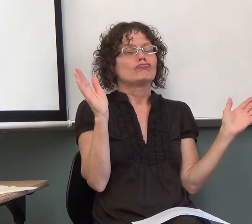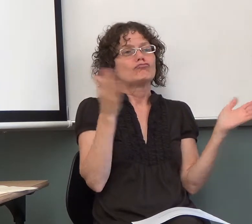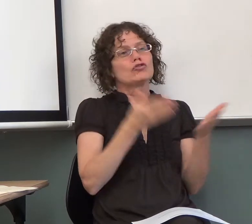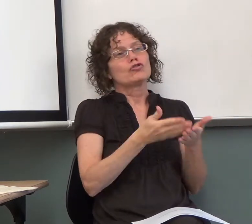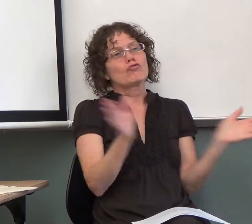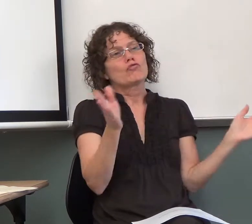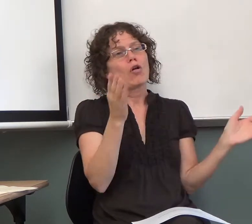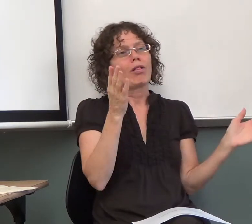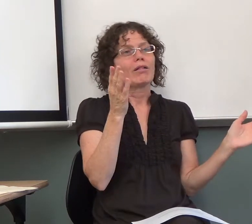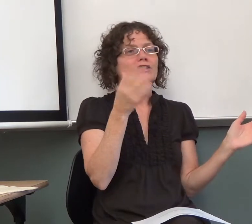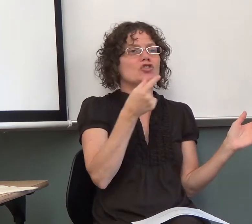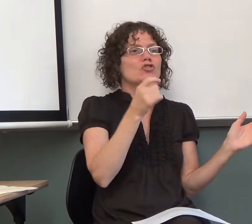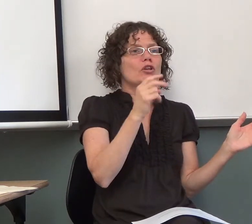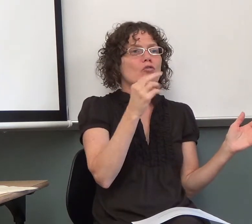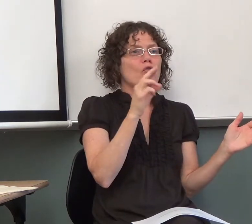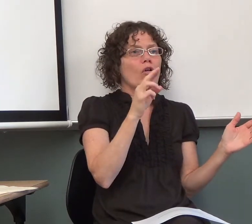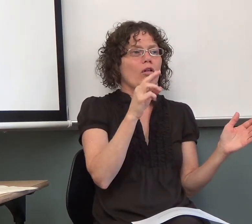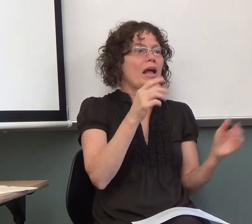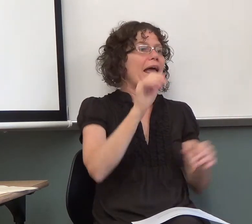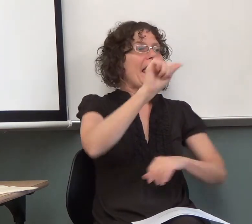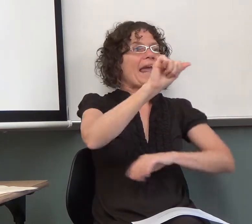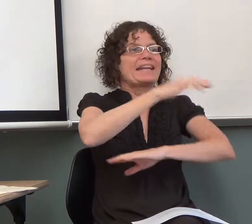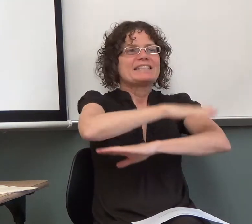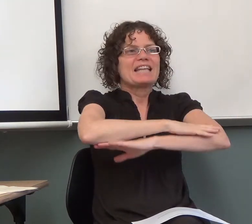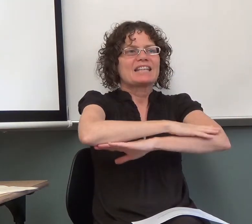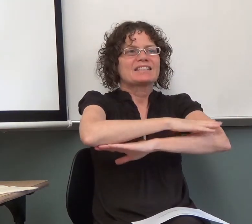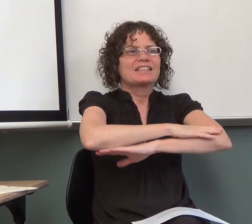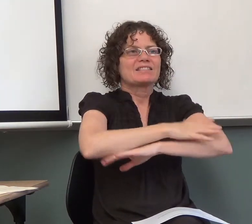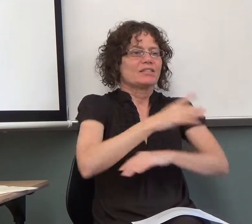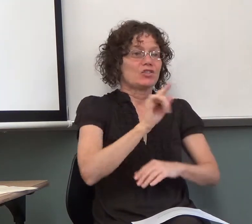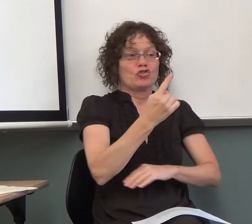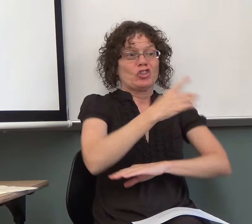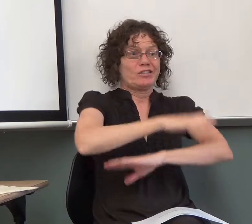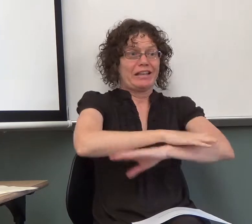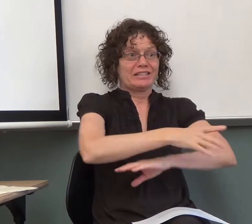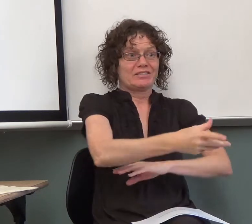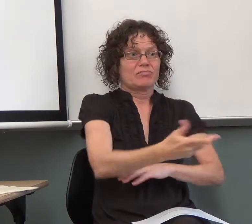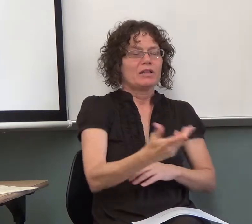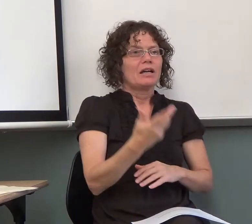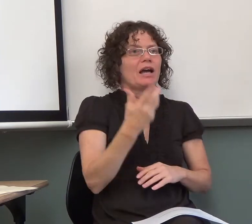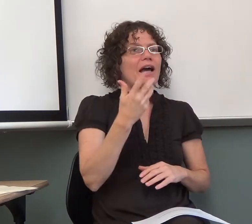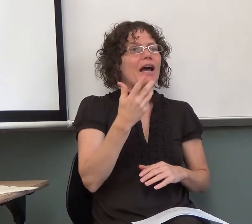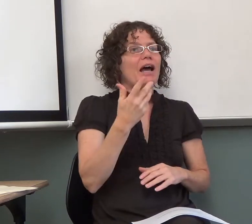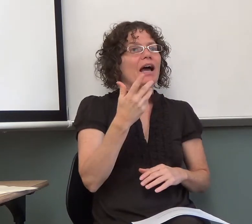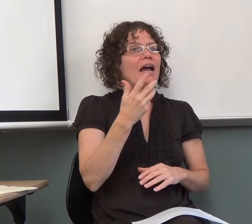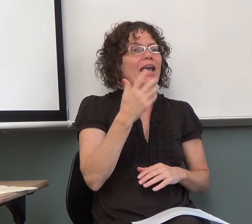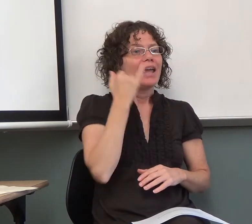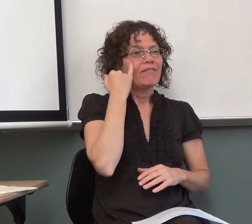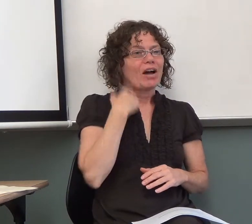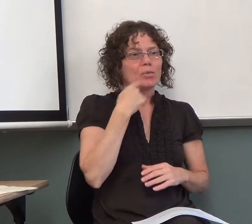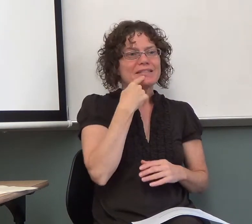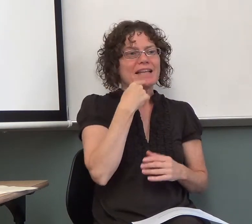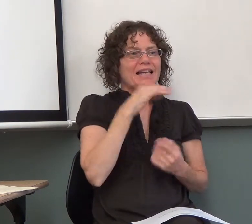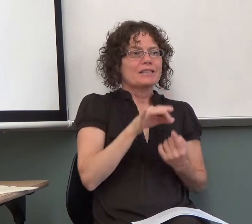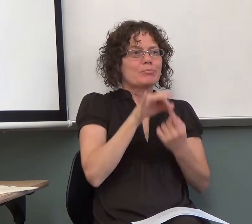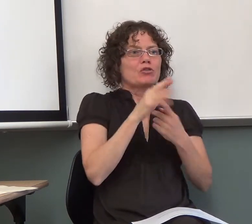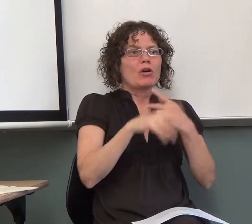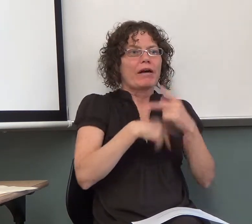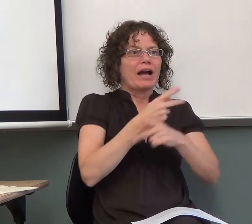item, a desk is just a desk. But if I were to say it's a certain type of desk, for instance, a Briggs